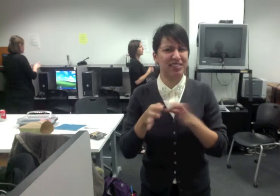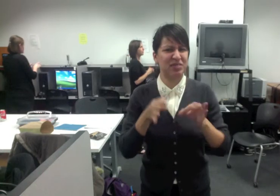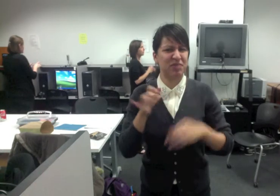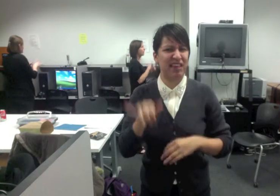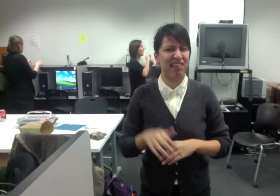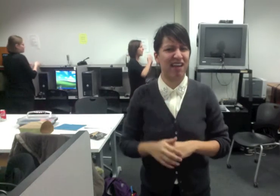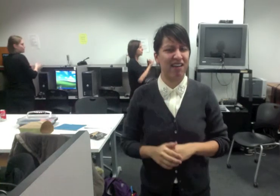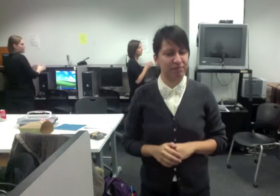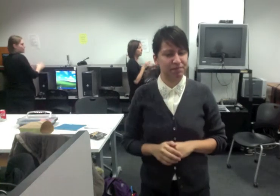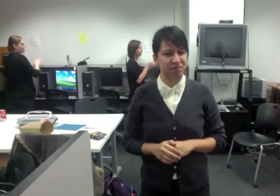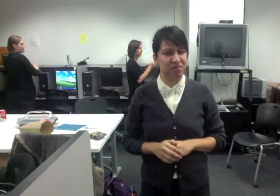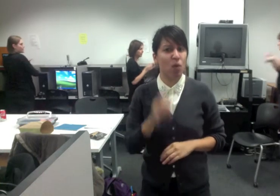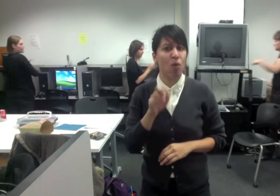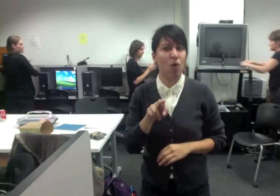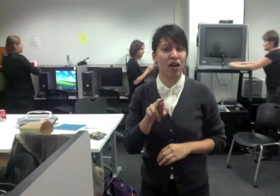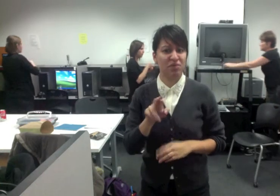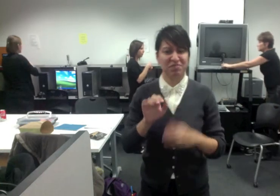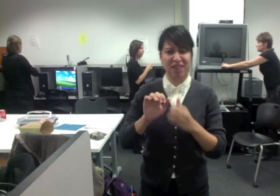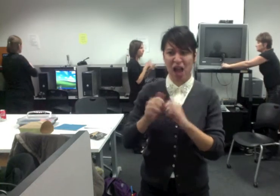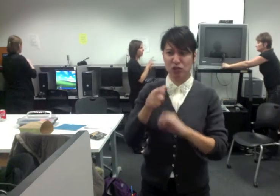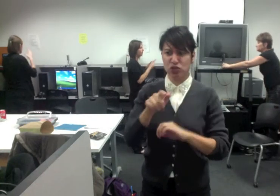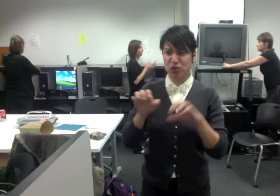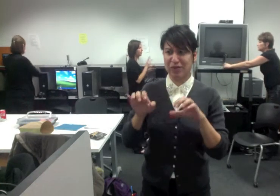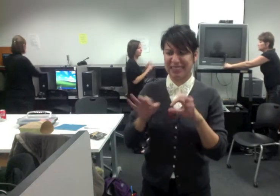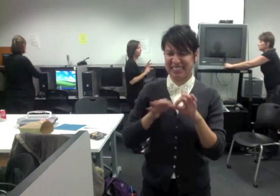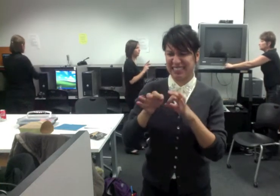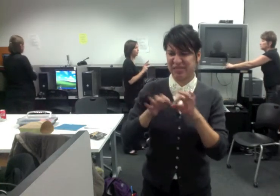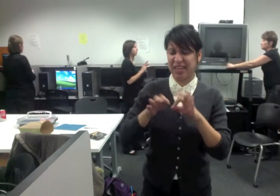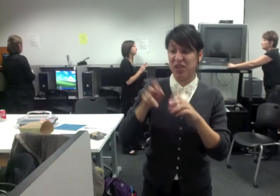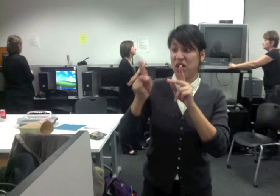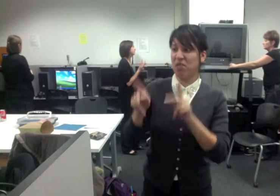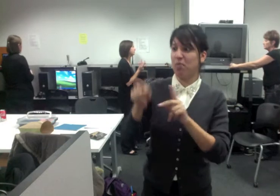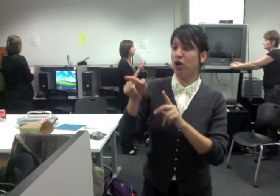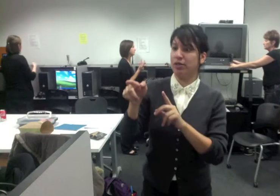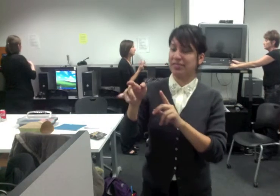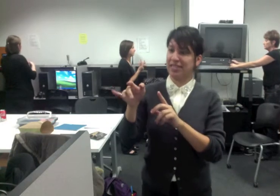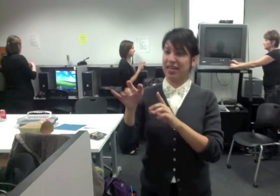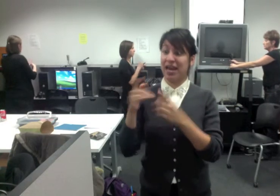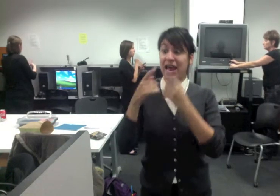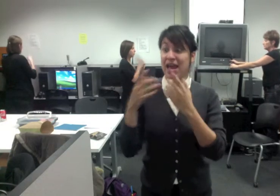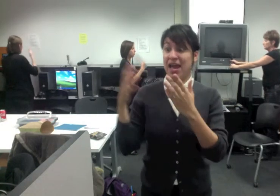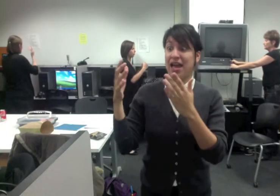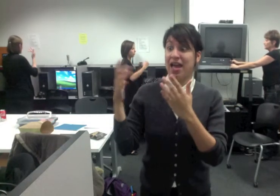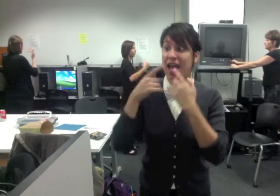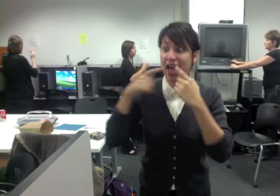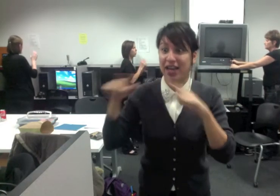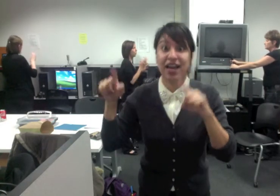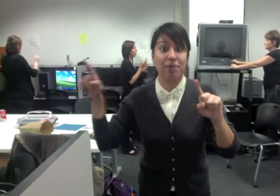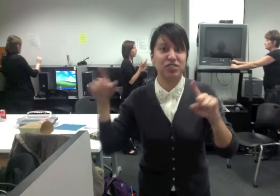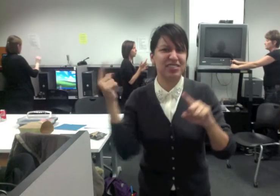achieve things that seem to defy all of the assumptions? For example, why is Apple so innovative? Year after year